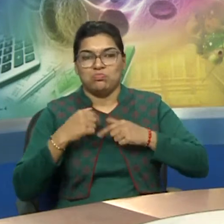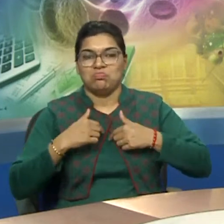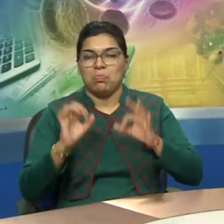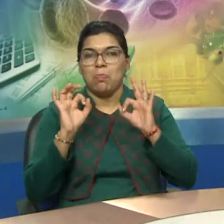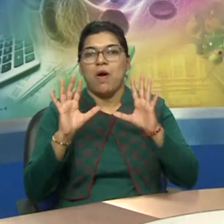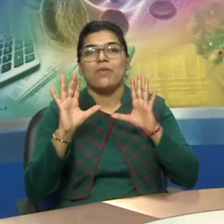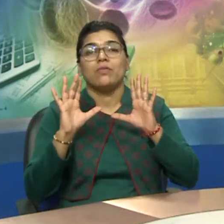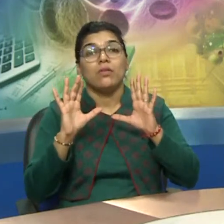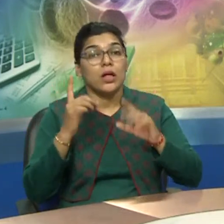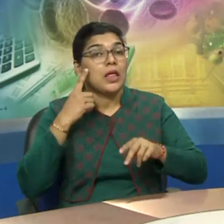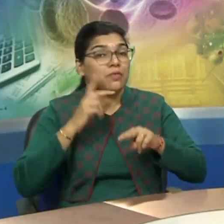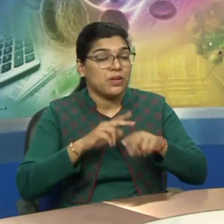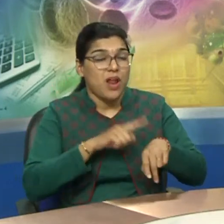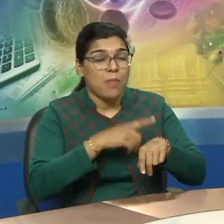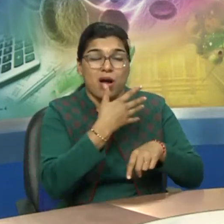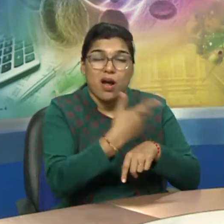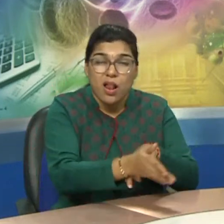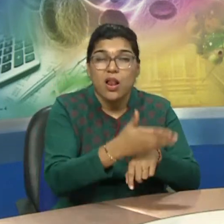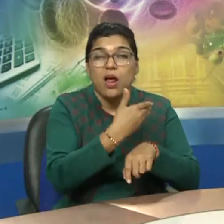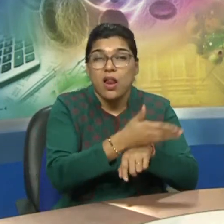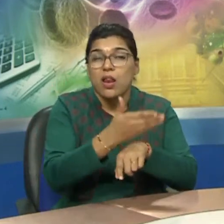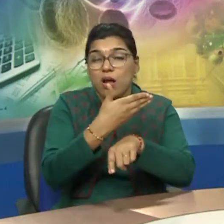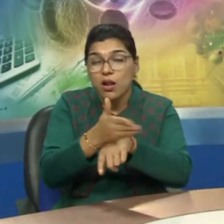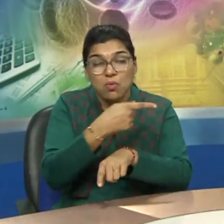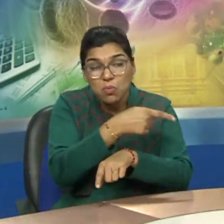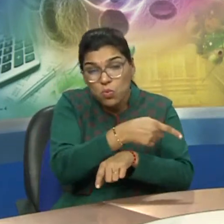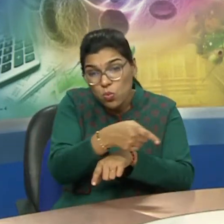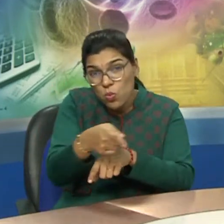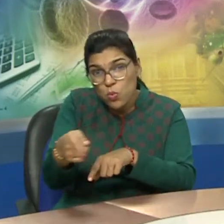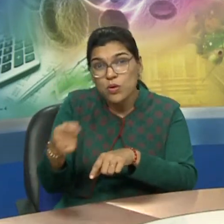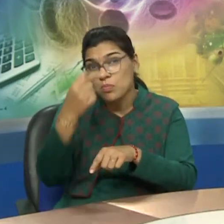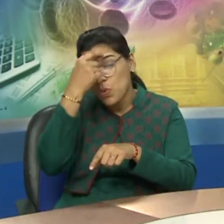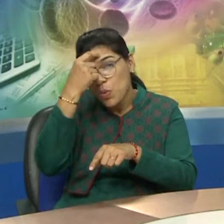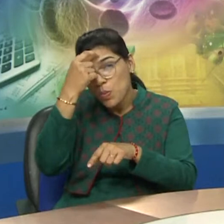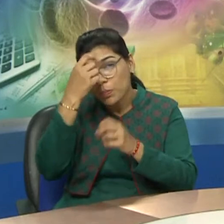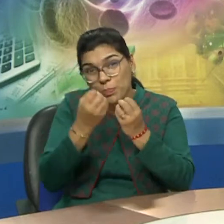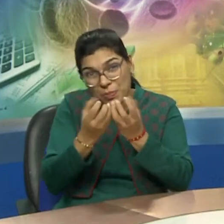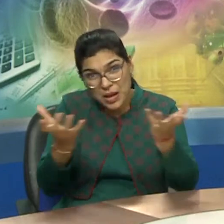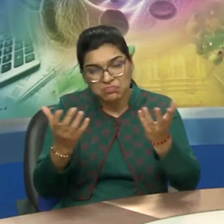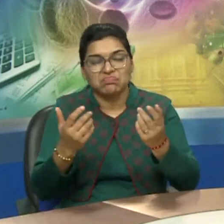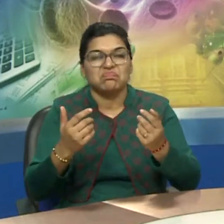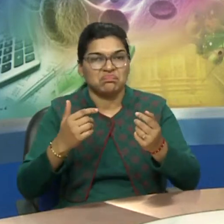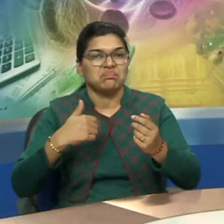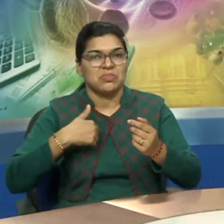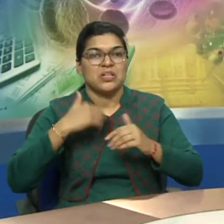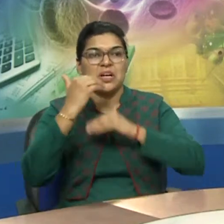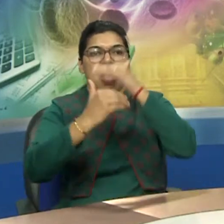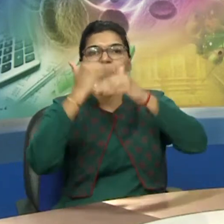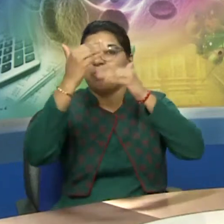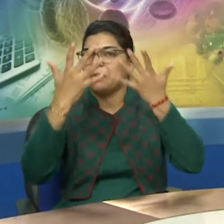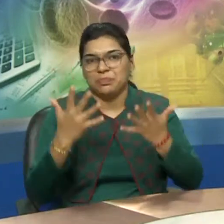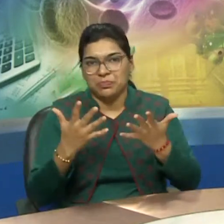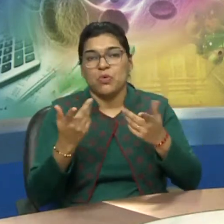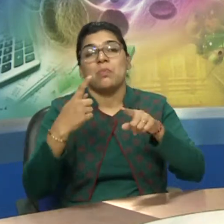scheduled. So if time is scheduled and followed properly, then everything gets